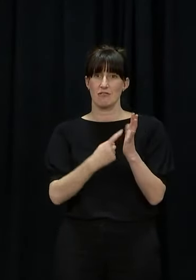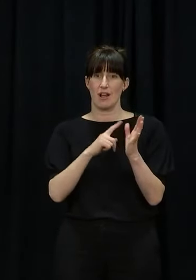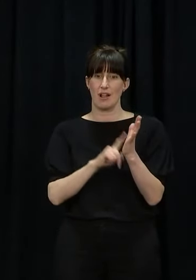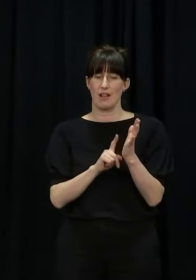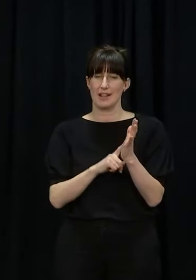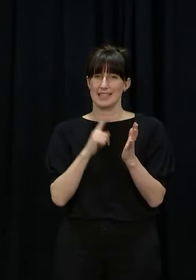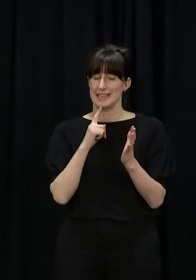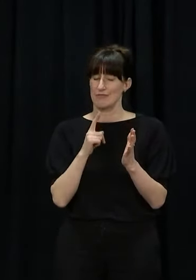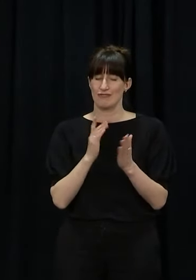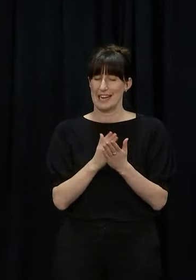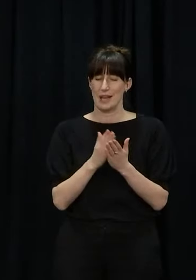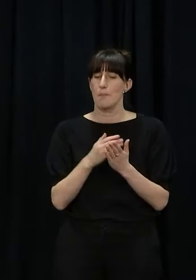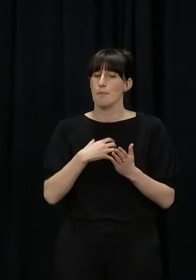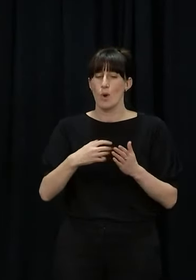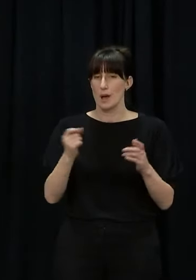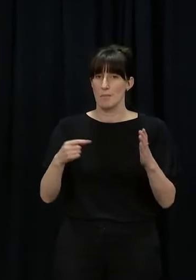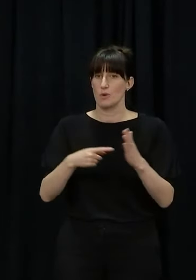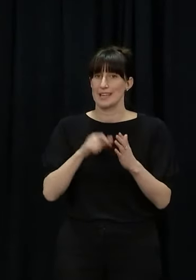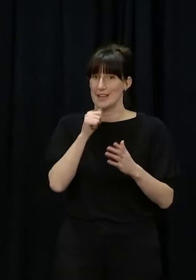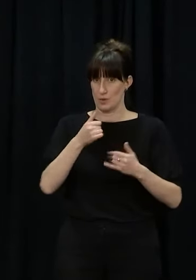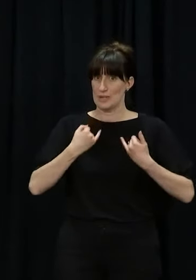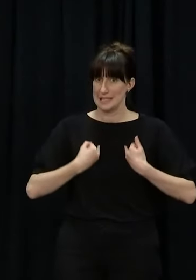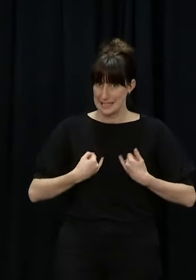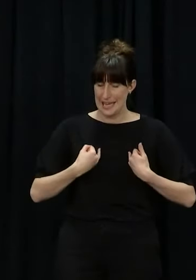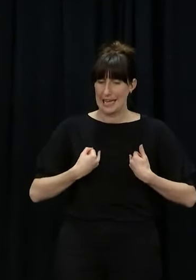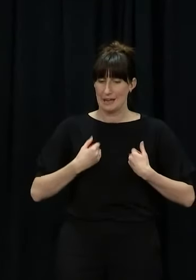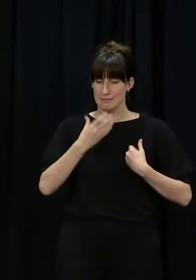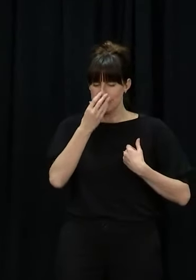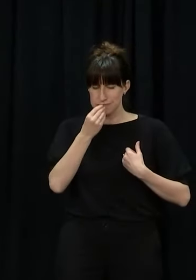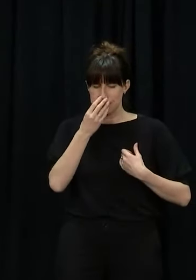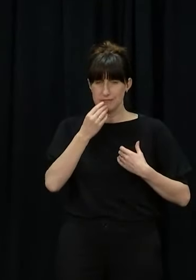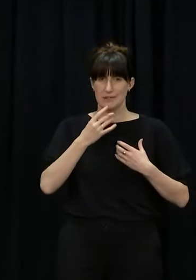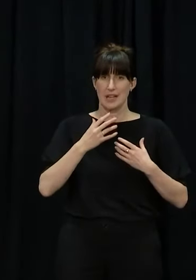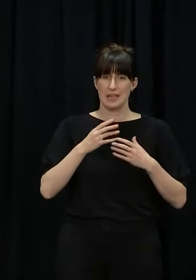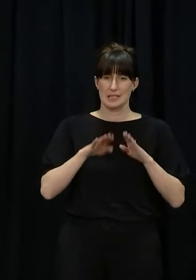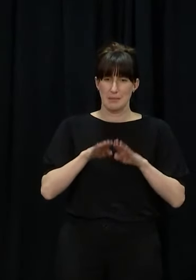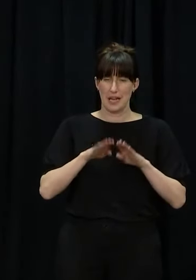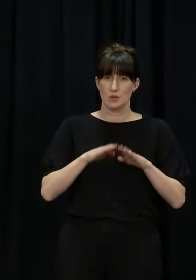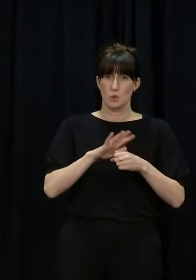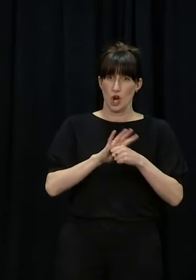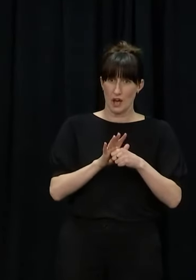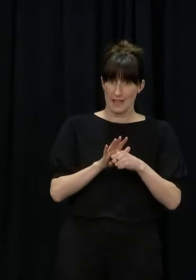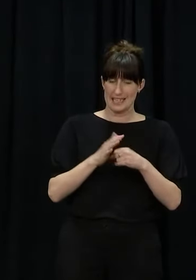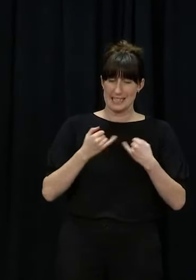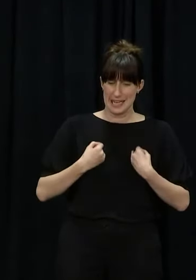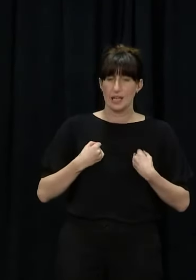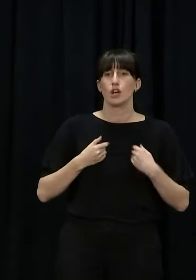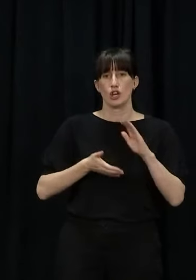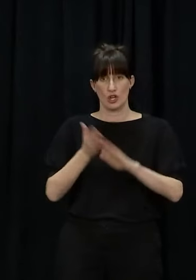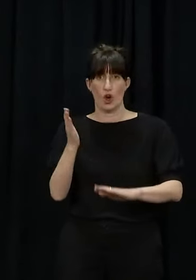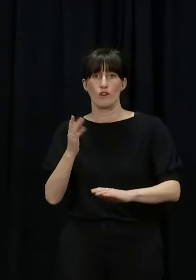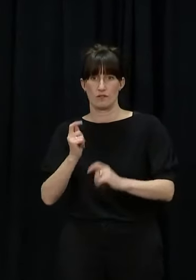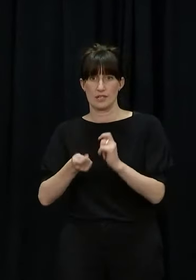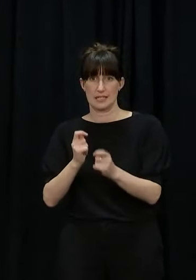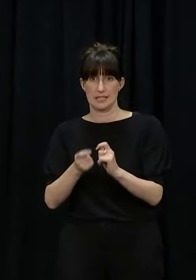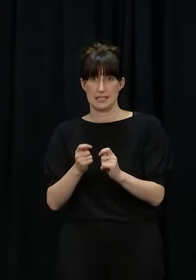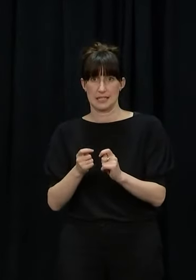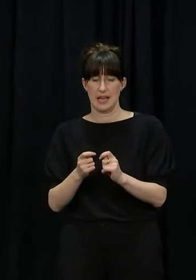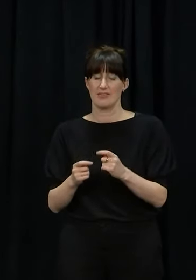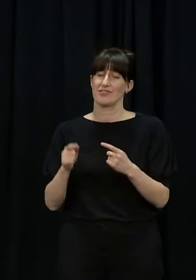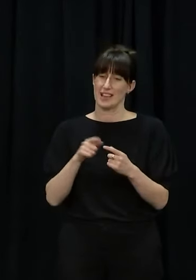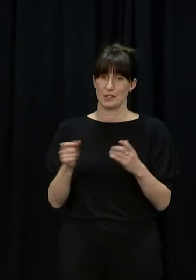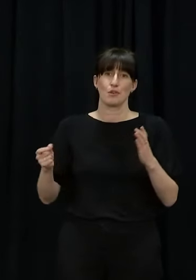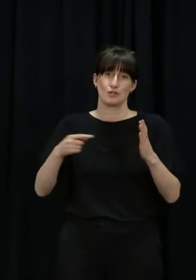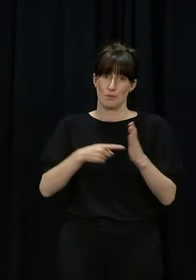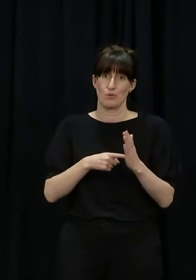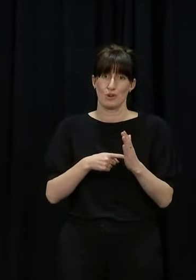people get tested, no matter where you are in the country. The lag times on wastewater, for instance, yes, it's helpful, but our primary source of